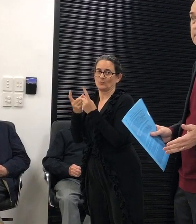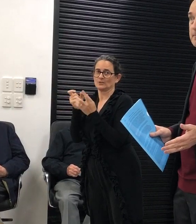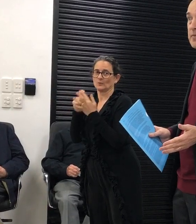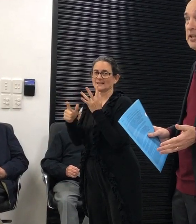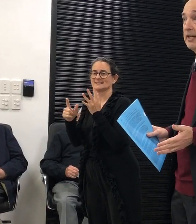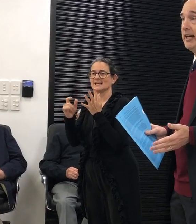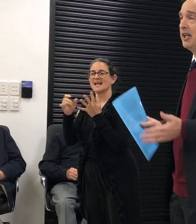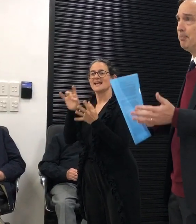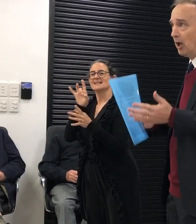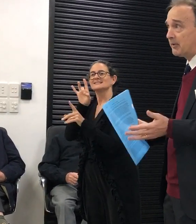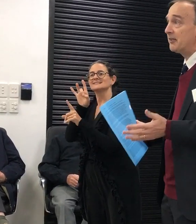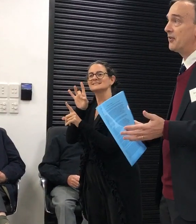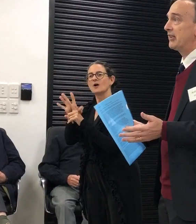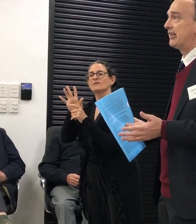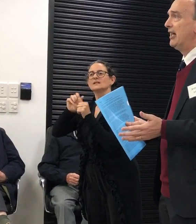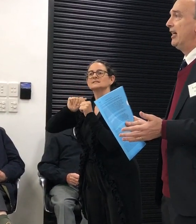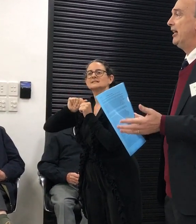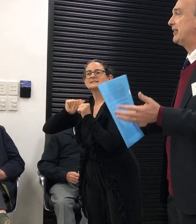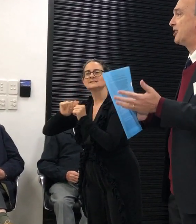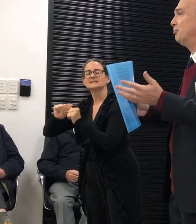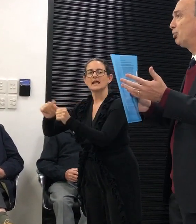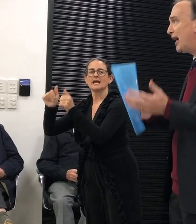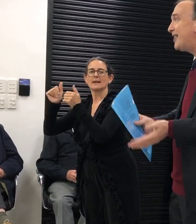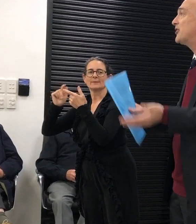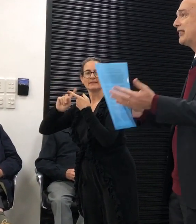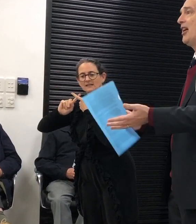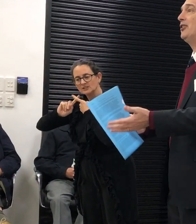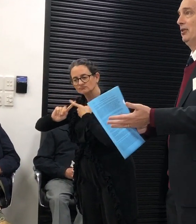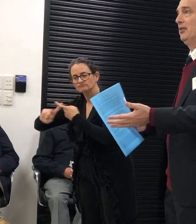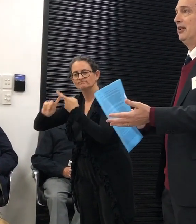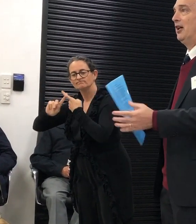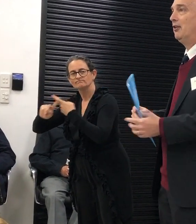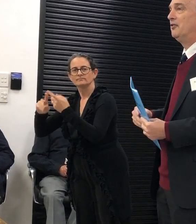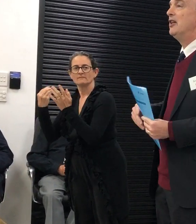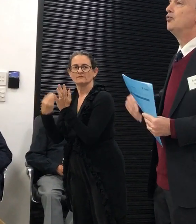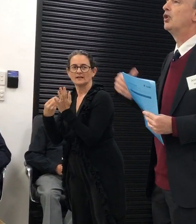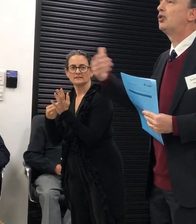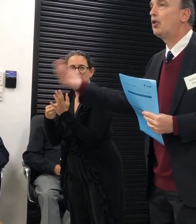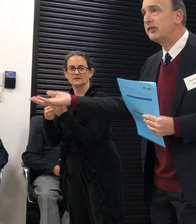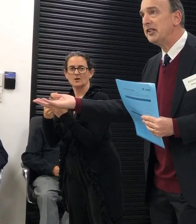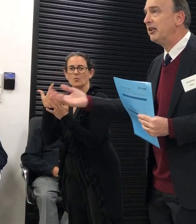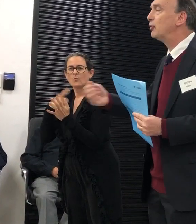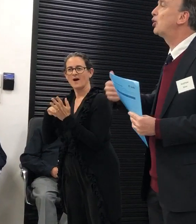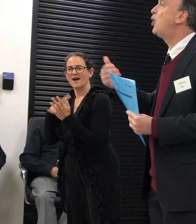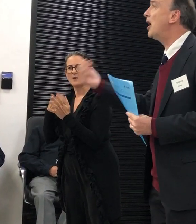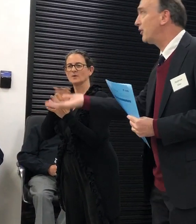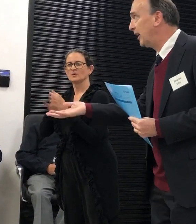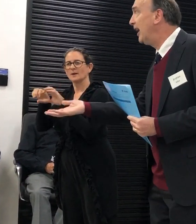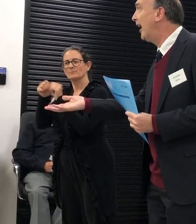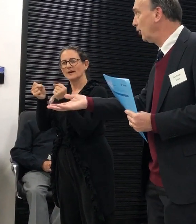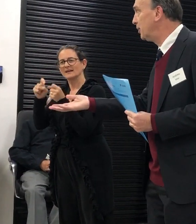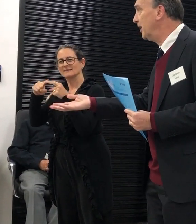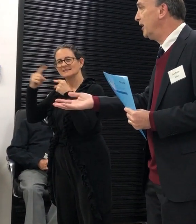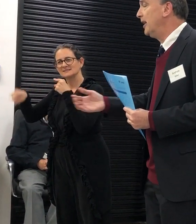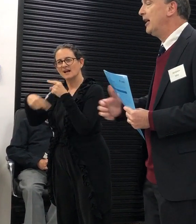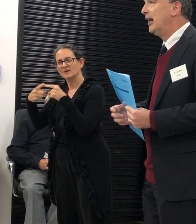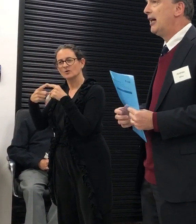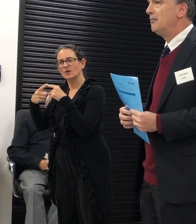Fund. And the purpose of this is to break the cycle of constantly requiring